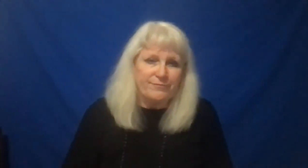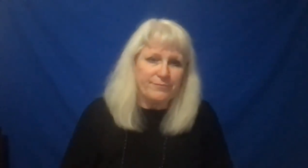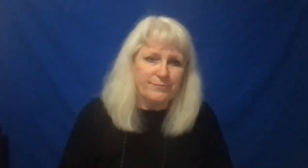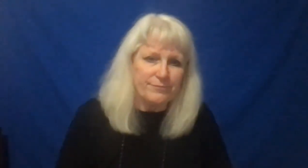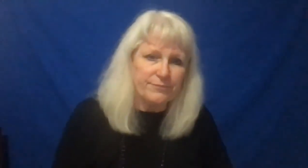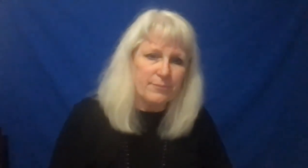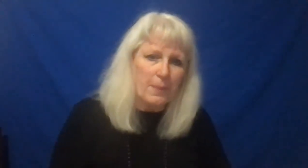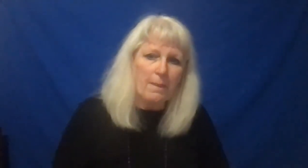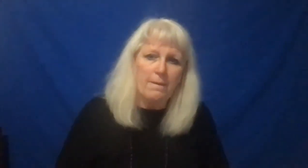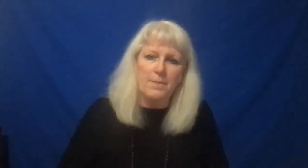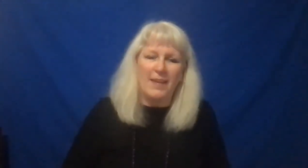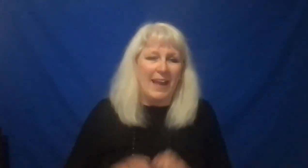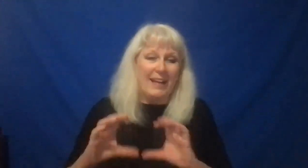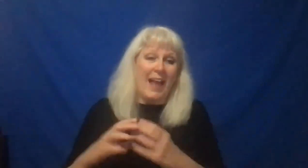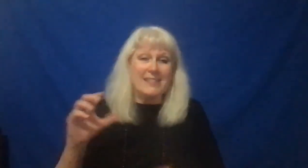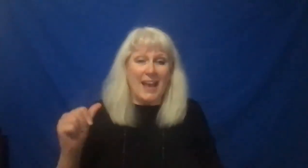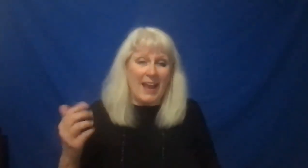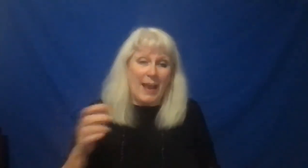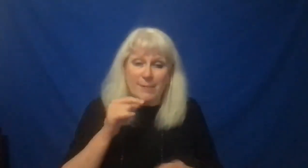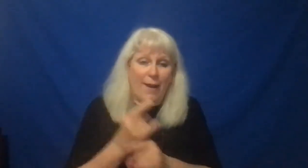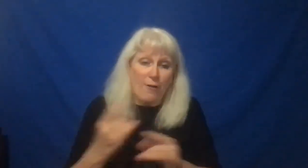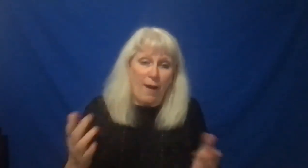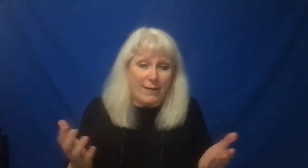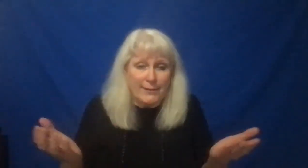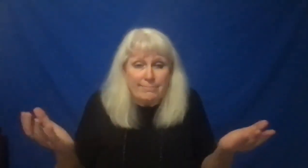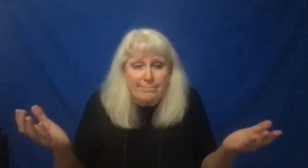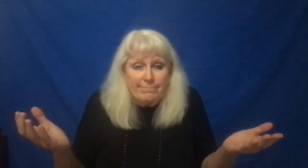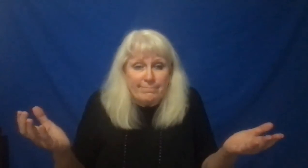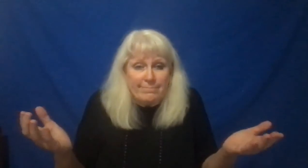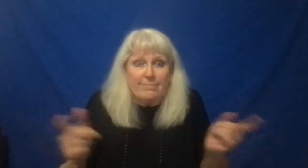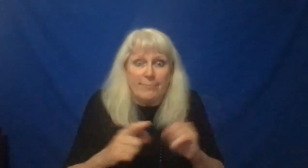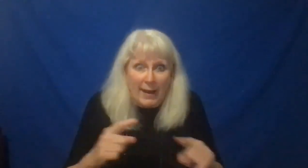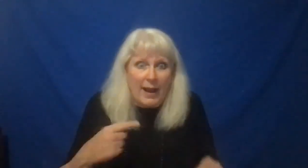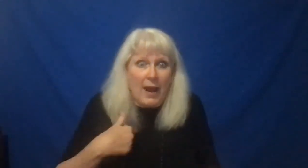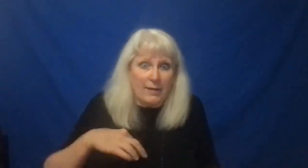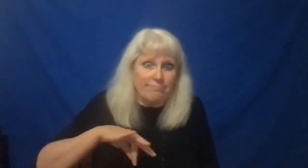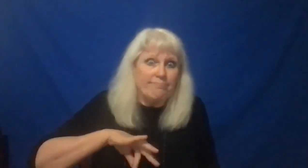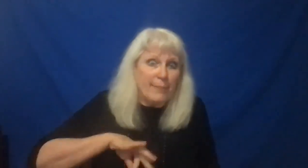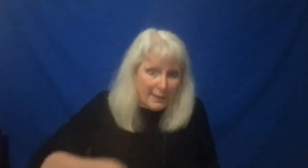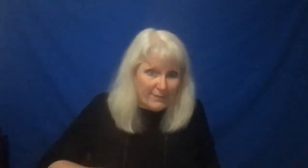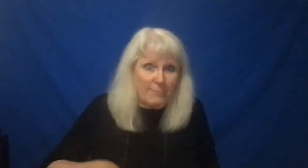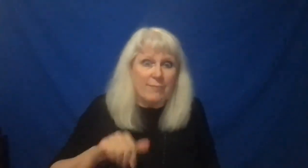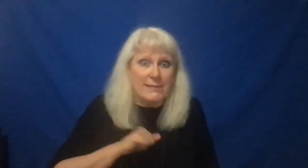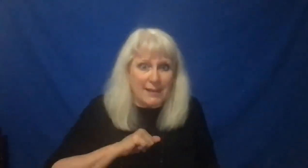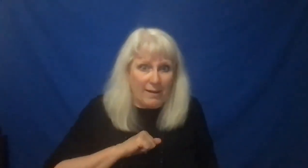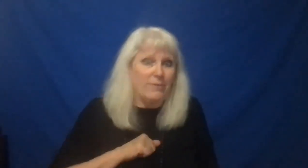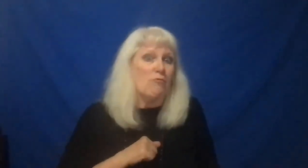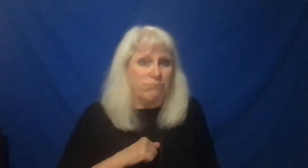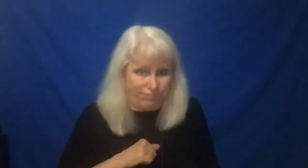Class A non-alcoholic, I can't tell you how much I receive personally from sitting on that